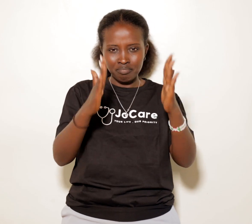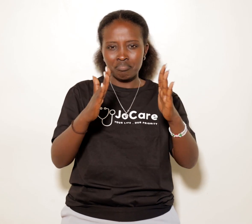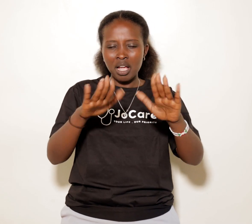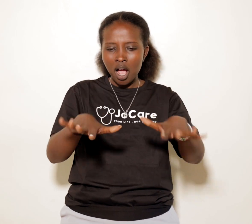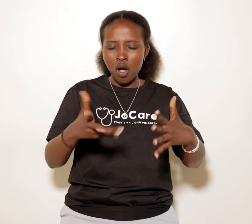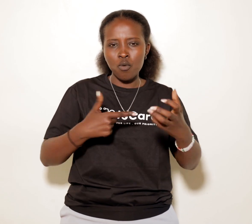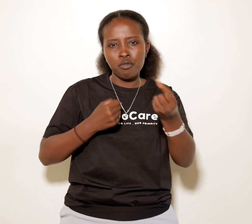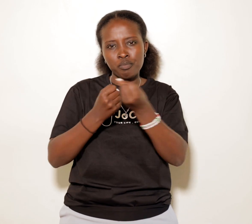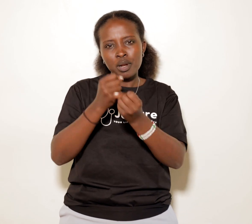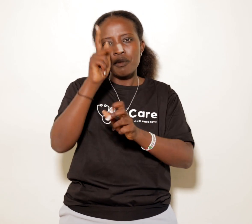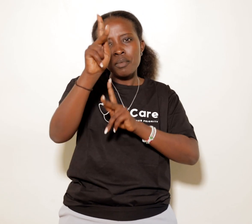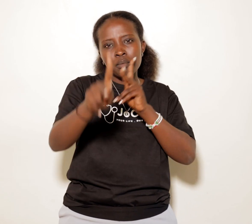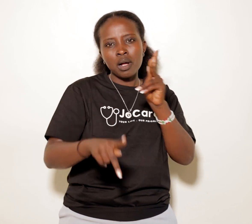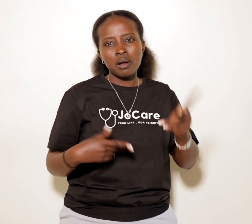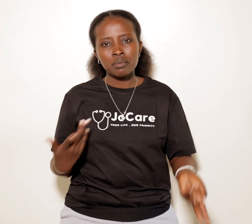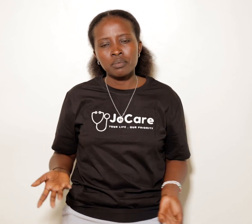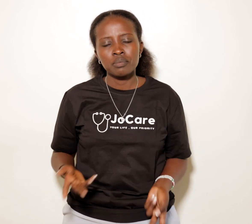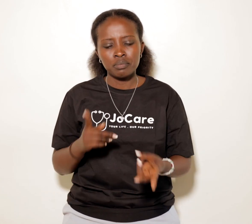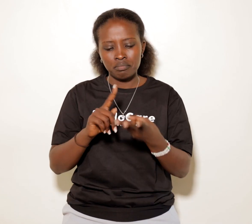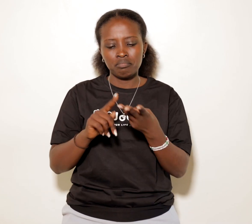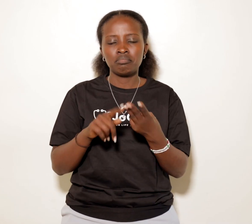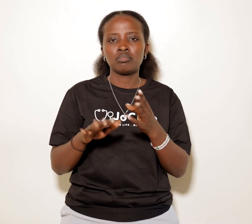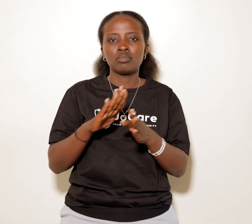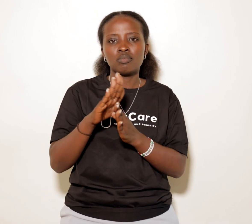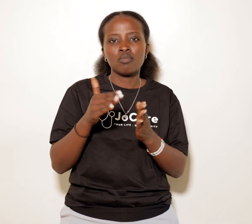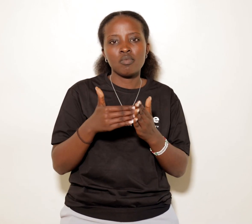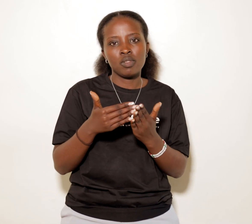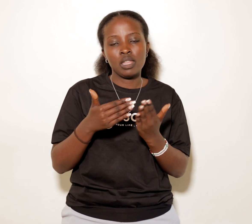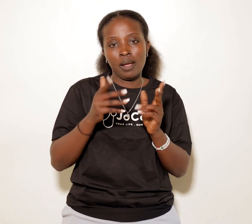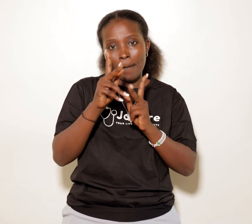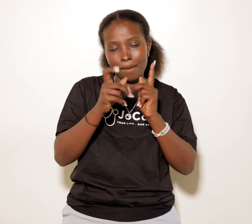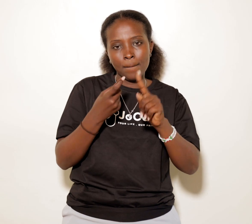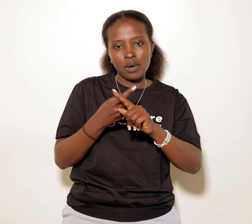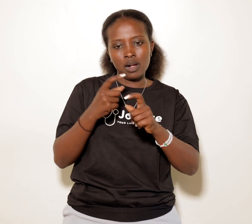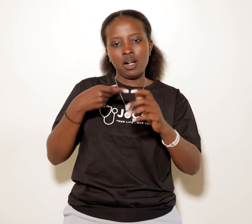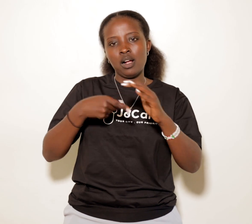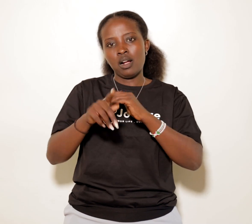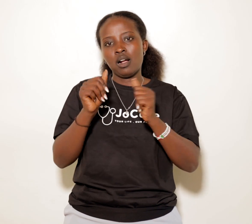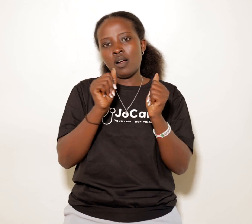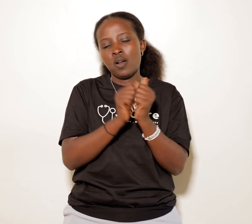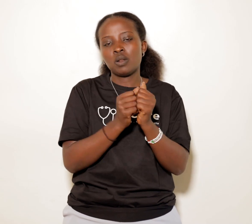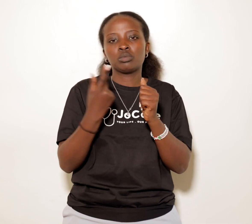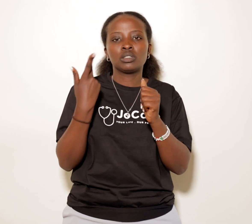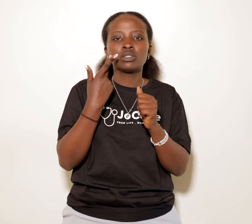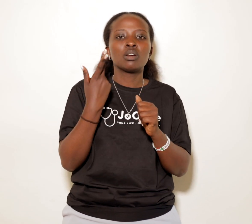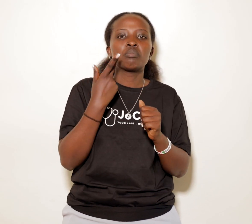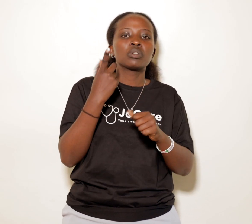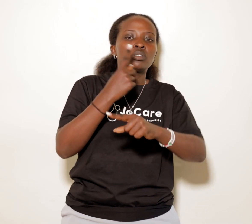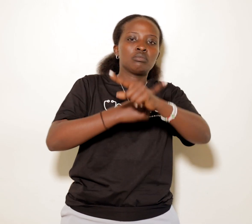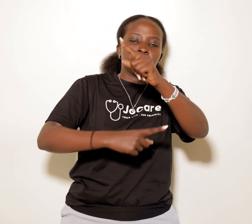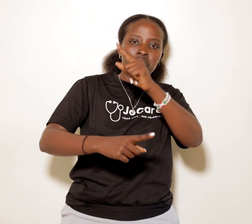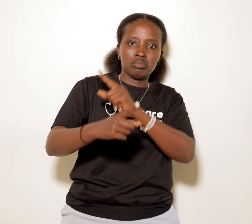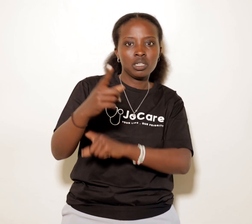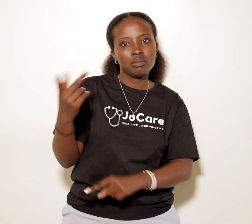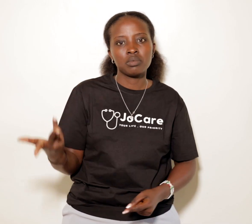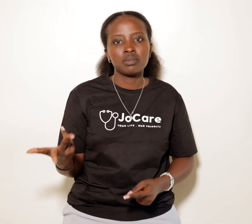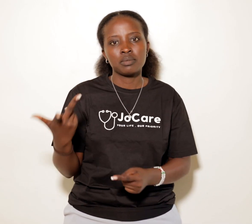them with. And aside from that, people living with disabilities, except interactive sessions and peer learning